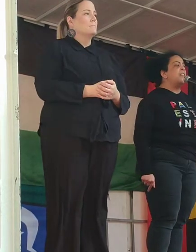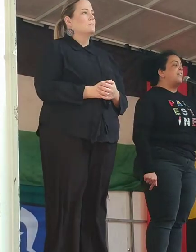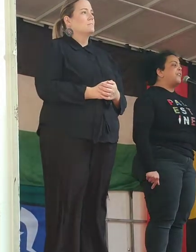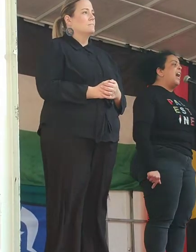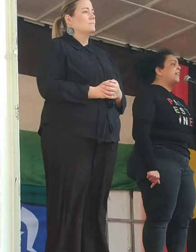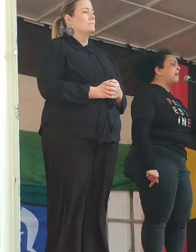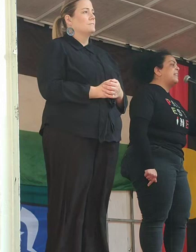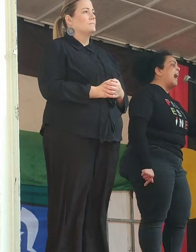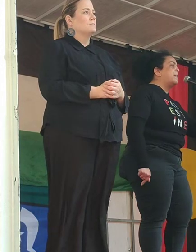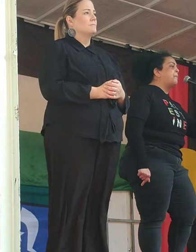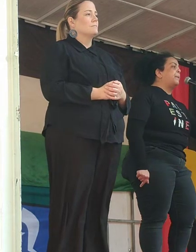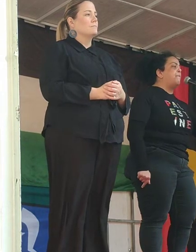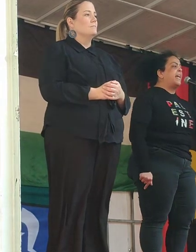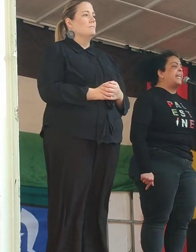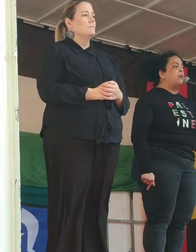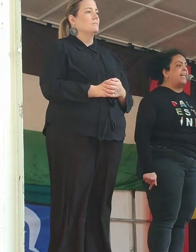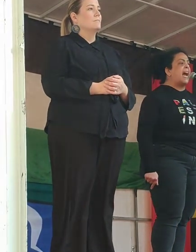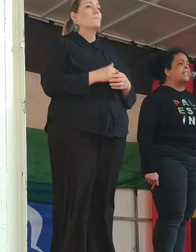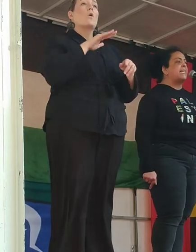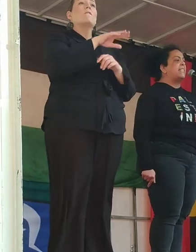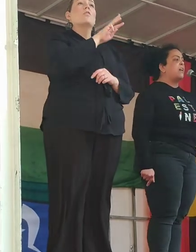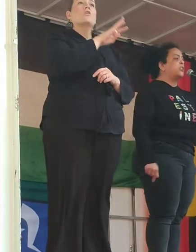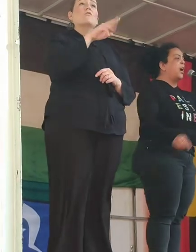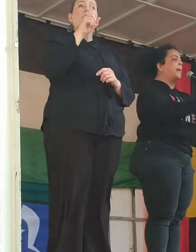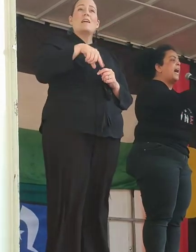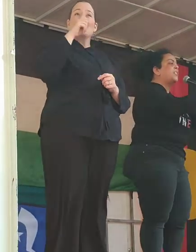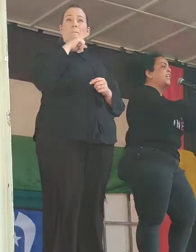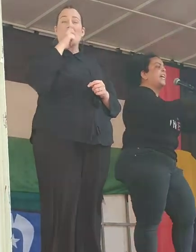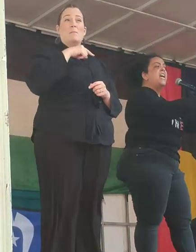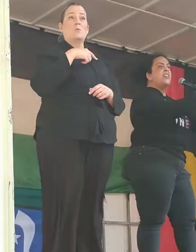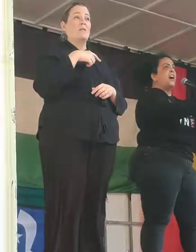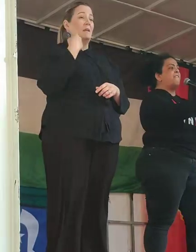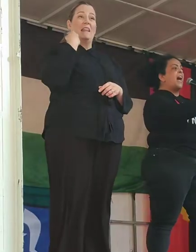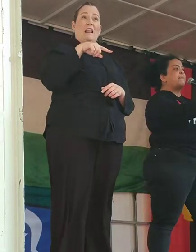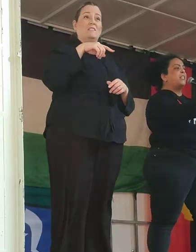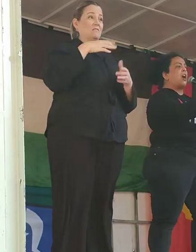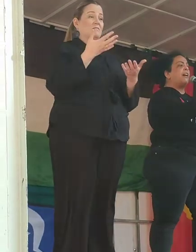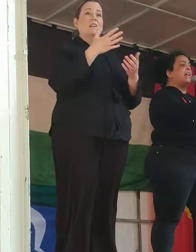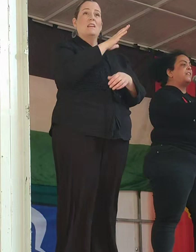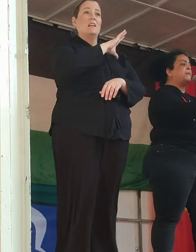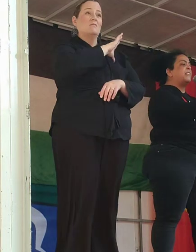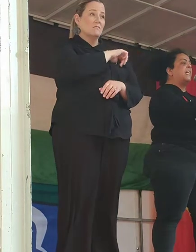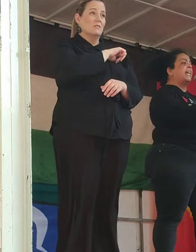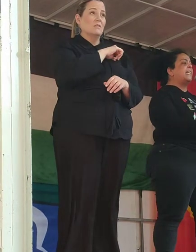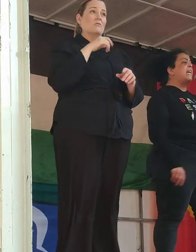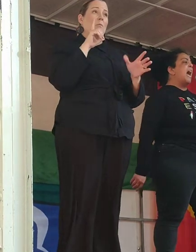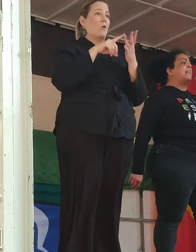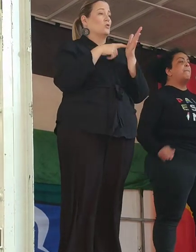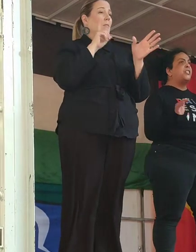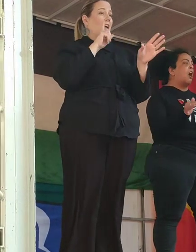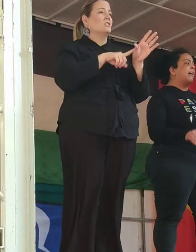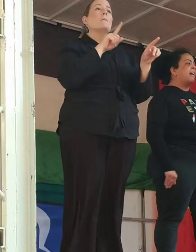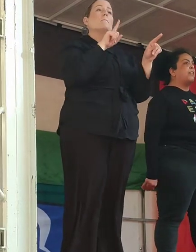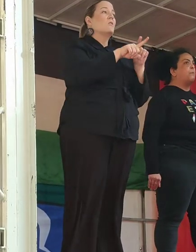More than 33,000 people have been killed in Gaza since October last year. The vast majority of them civilians, and